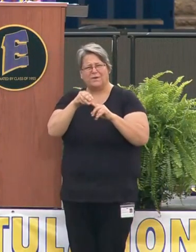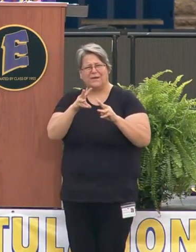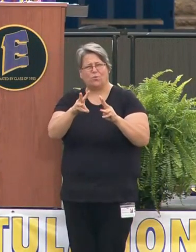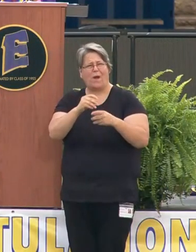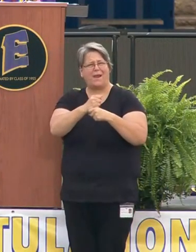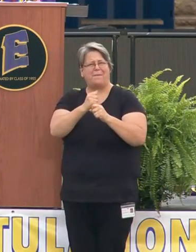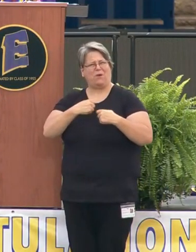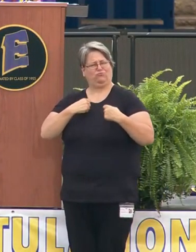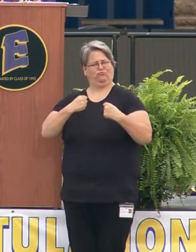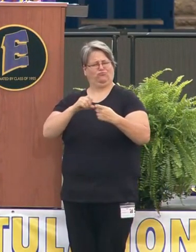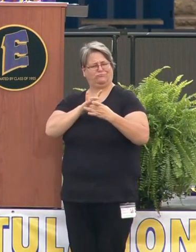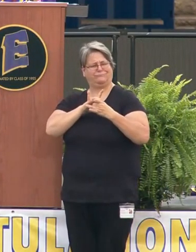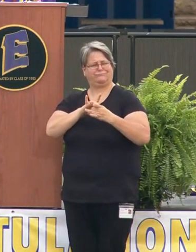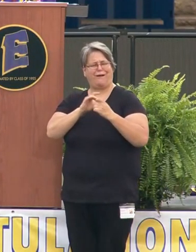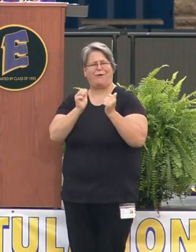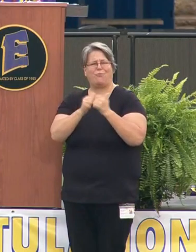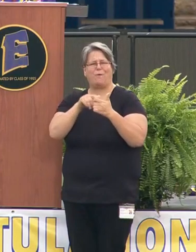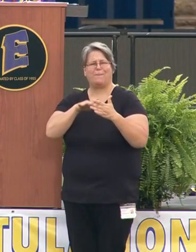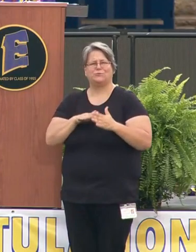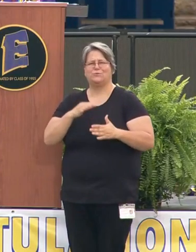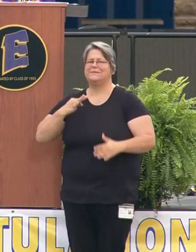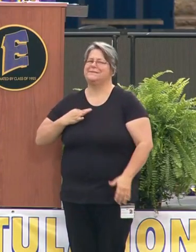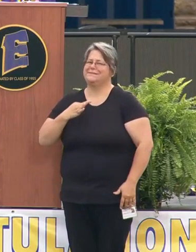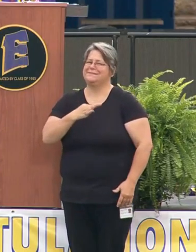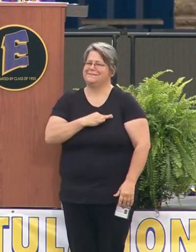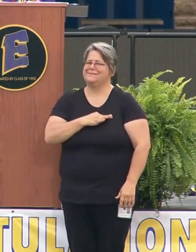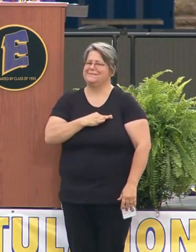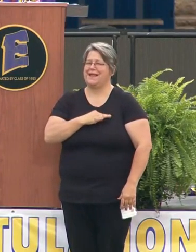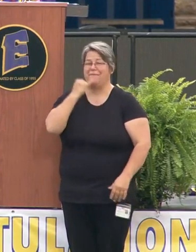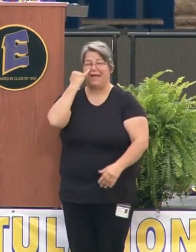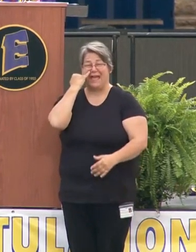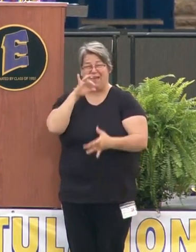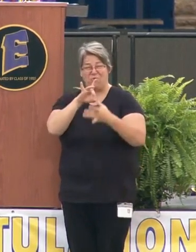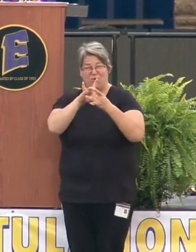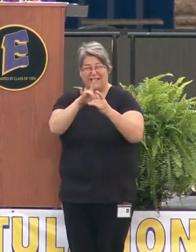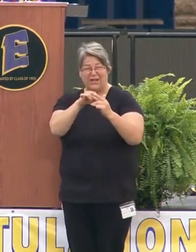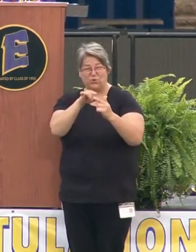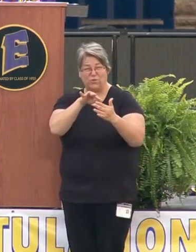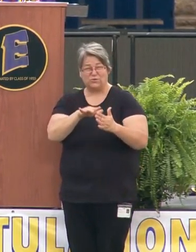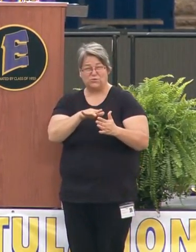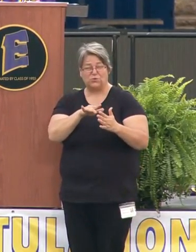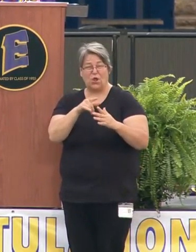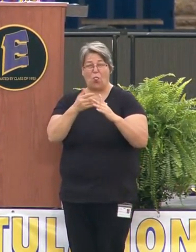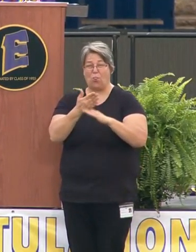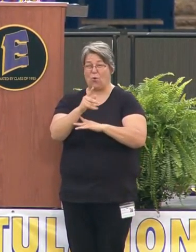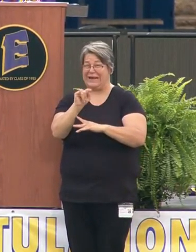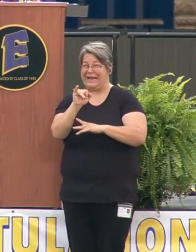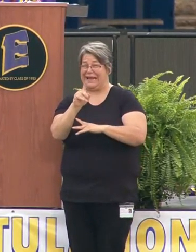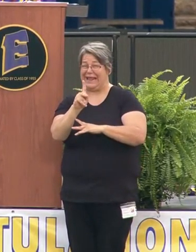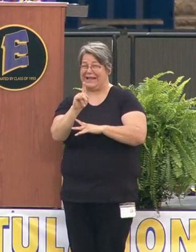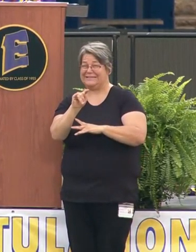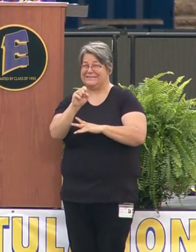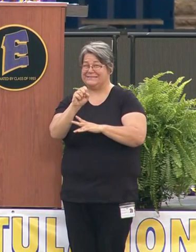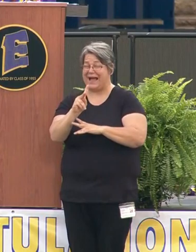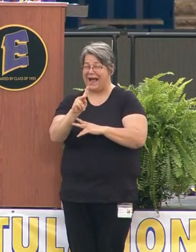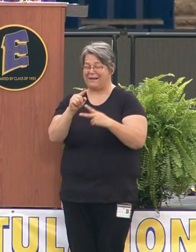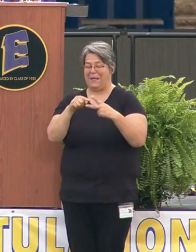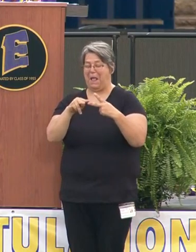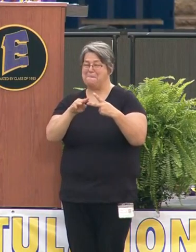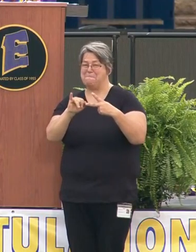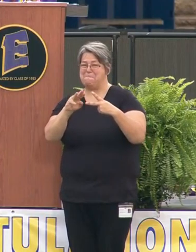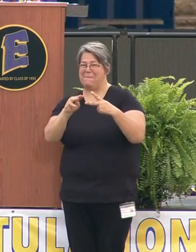creating strong bonds with students and staff. Whether it's relating to her students through TikTok and memes, or sharing adorable pictures